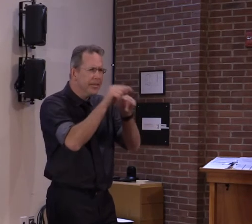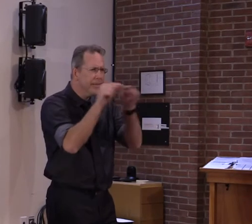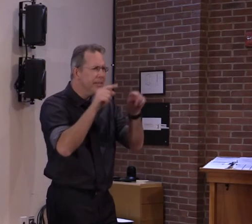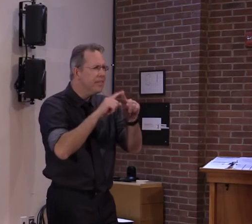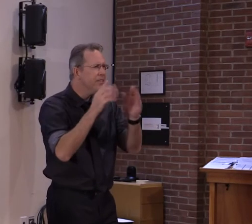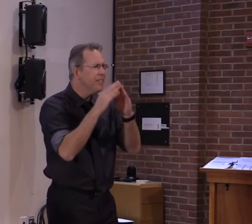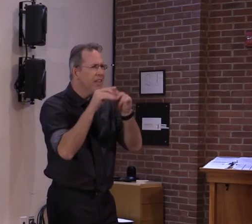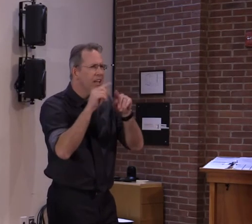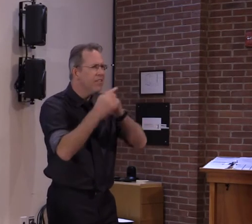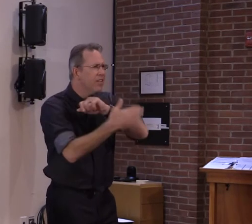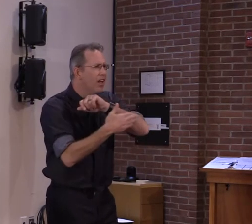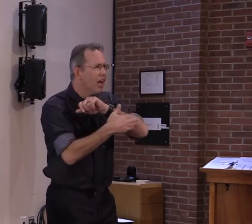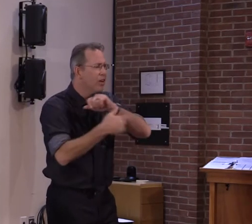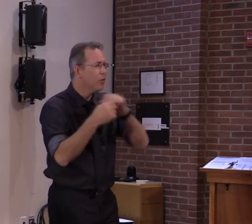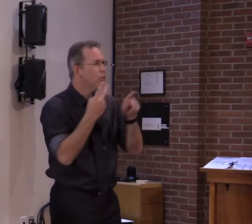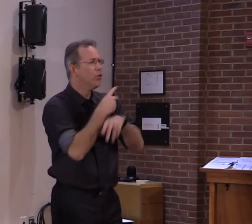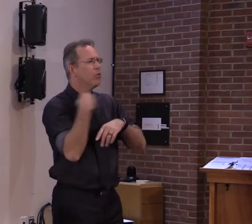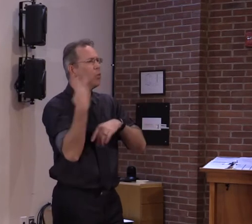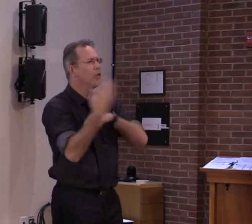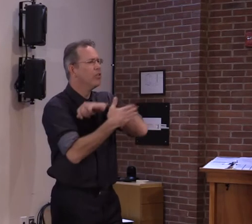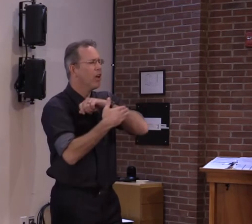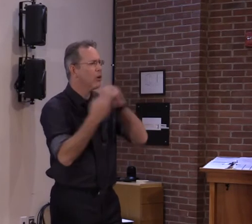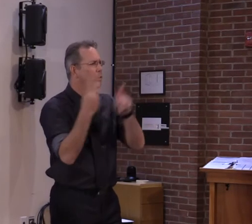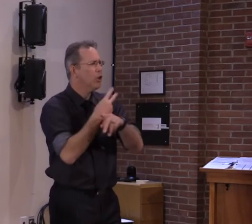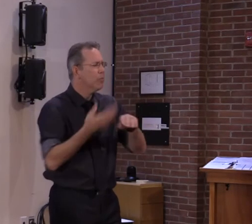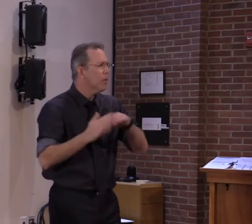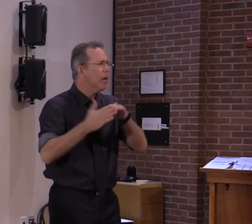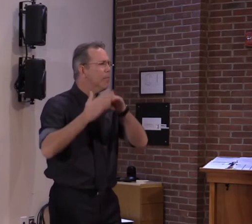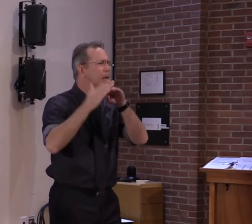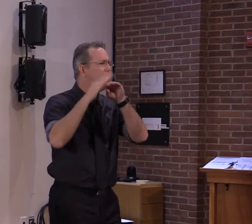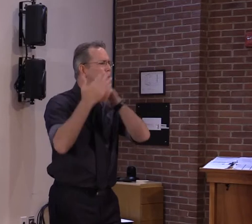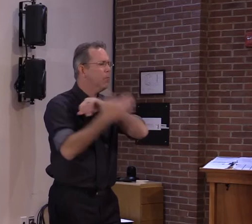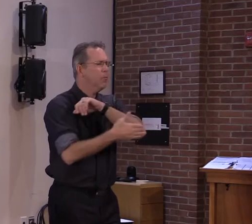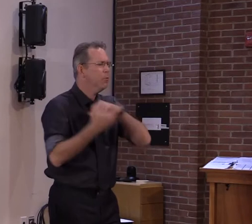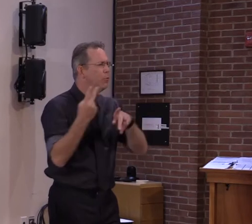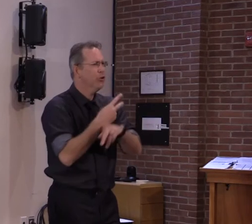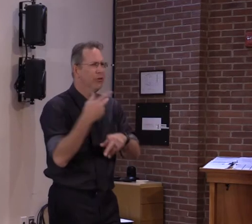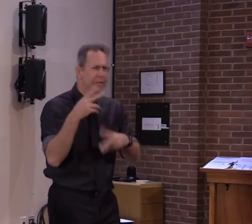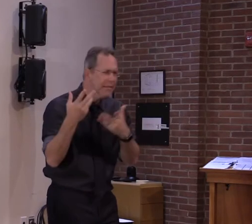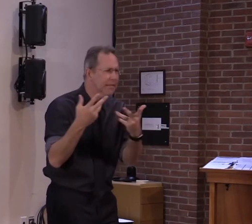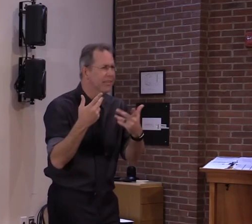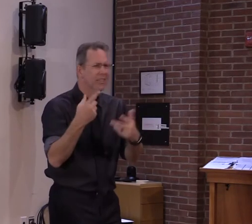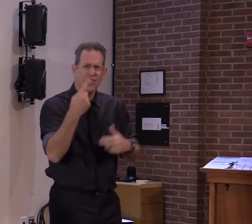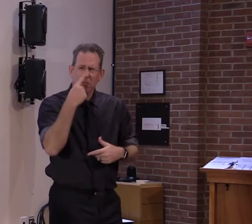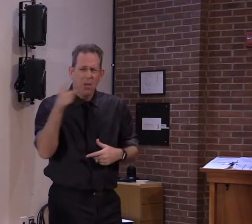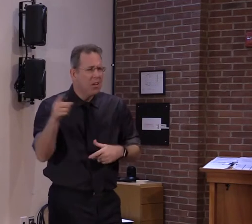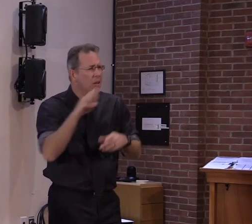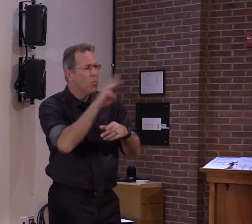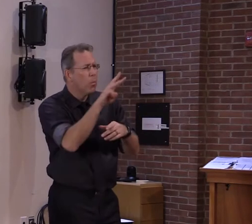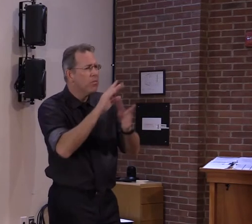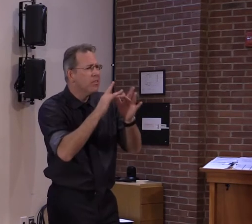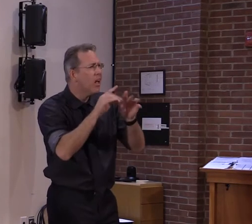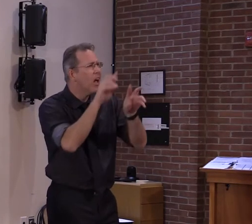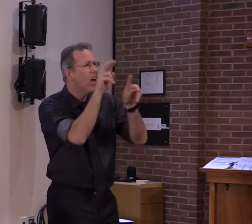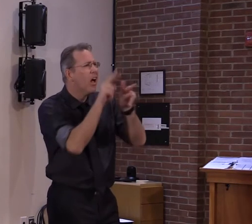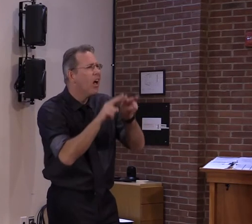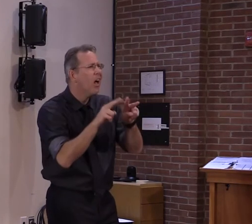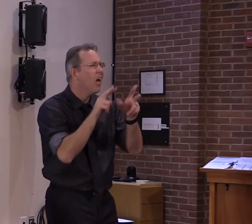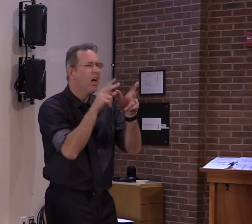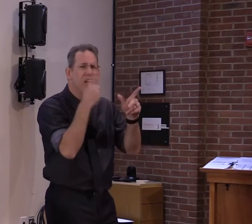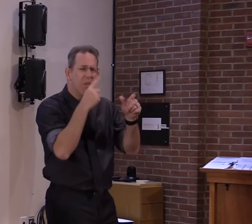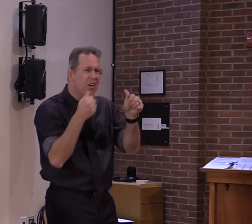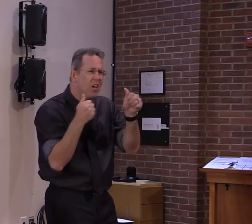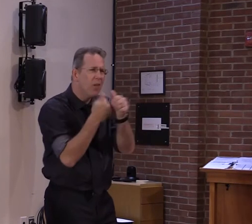Thanks for the question, Lisa. We're looking at that right now on how we're going to update it and get information to you that is